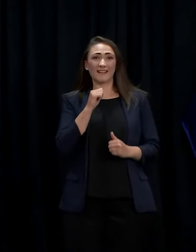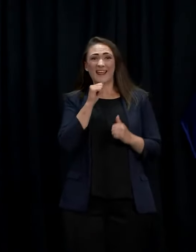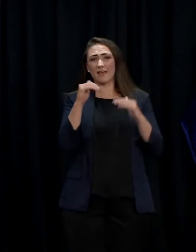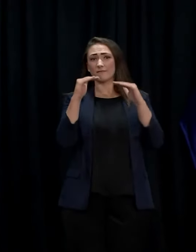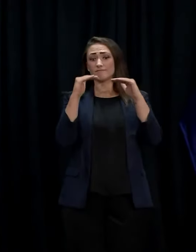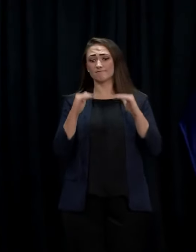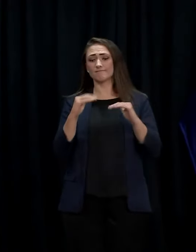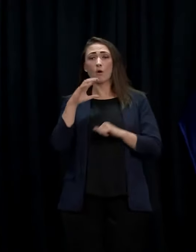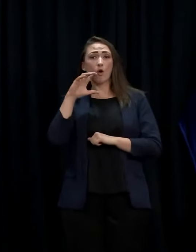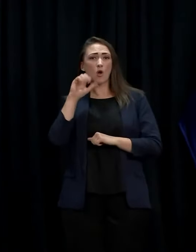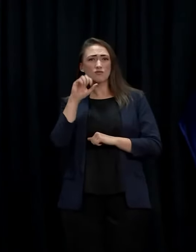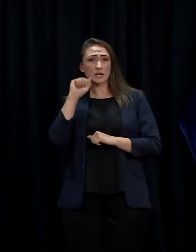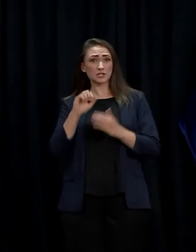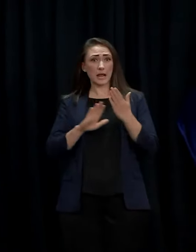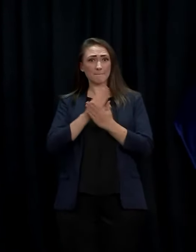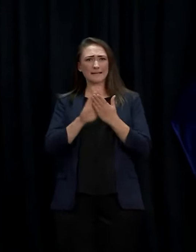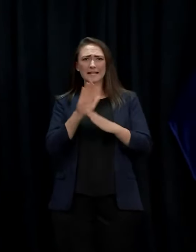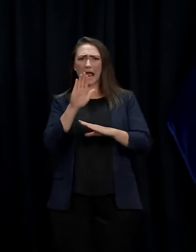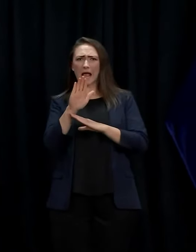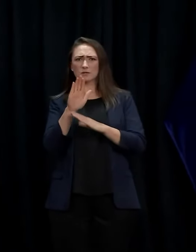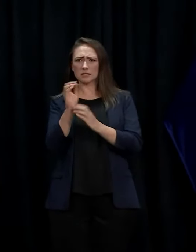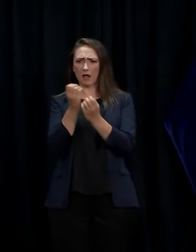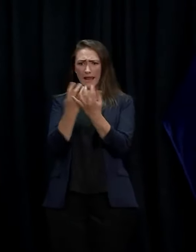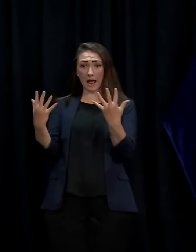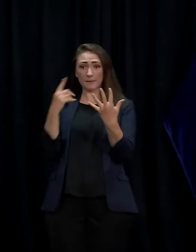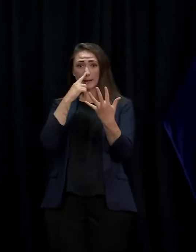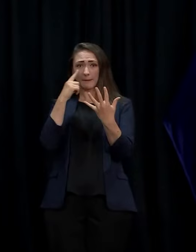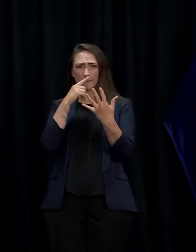inside or outside at hospitality